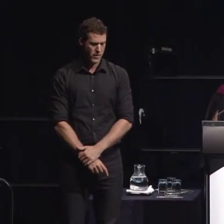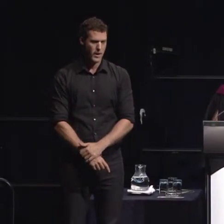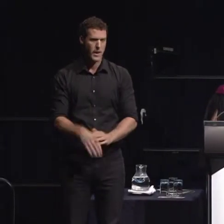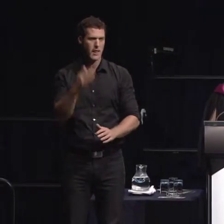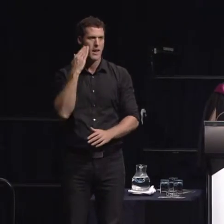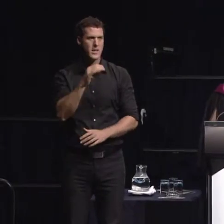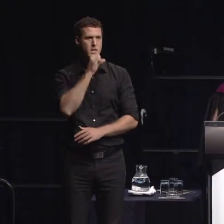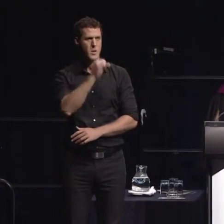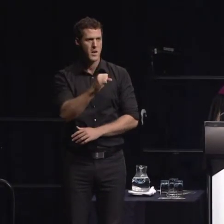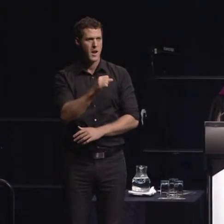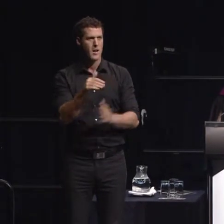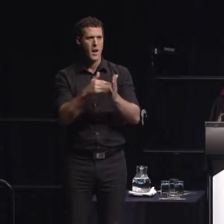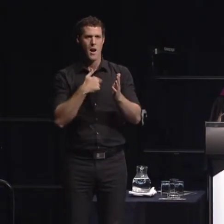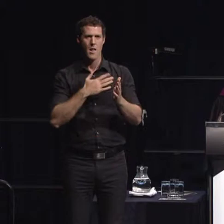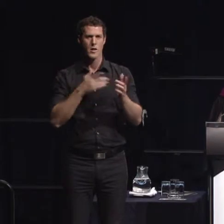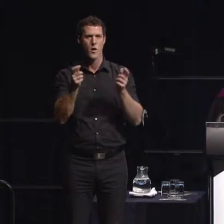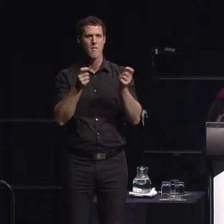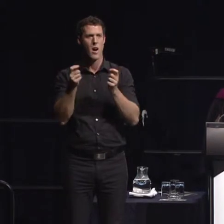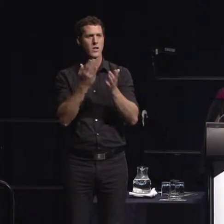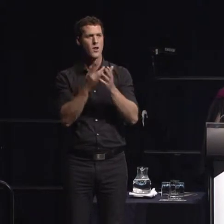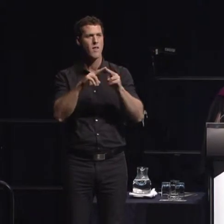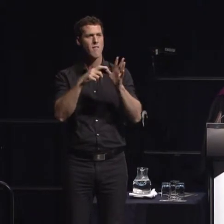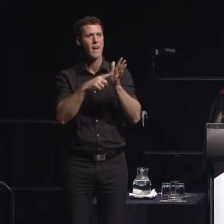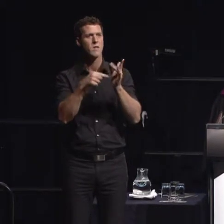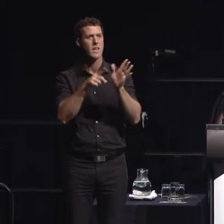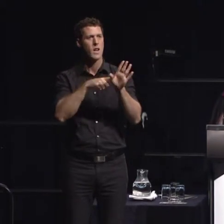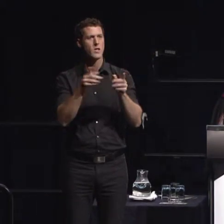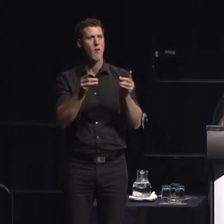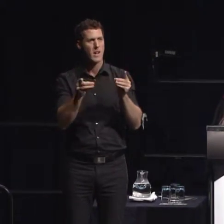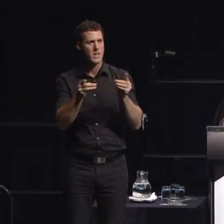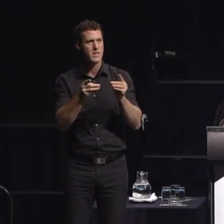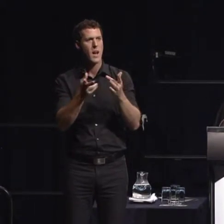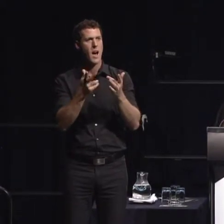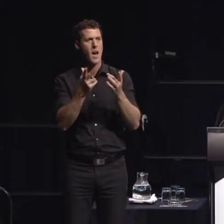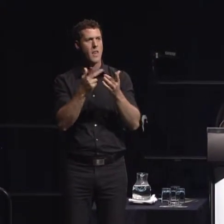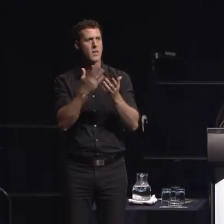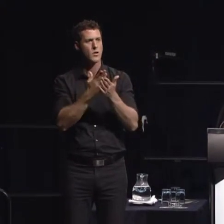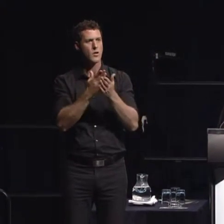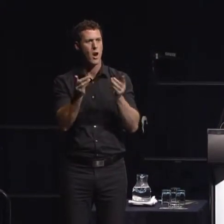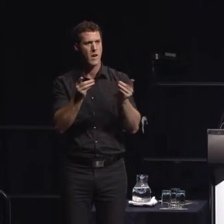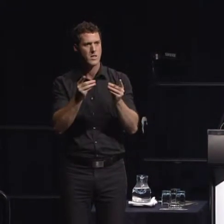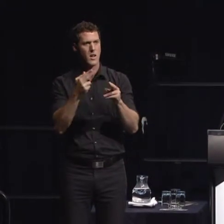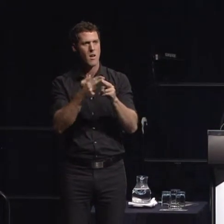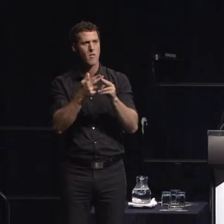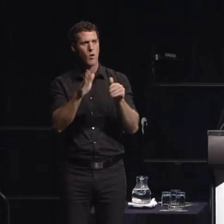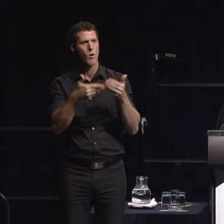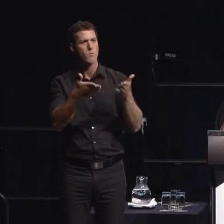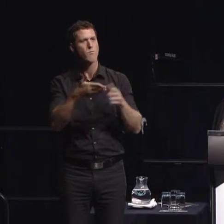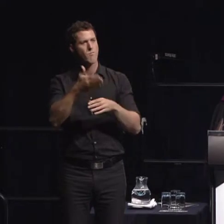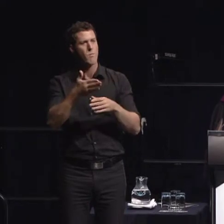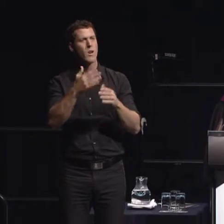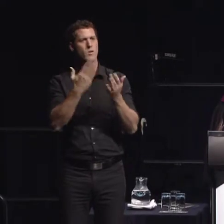Ladies and gentlemen, I would now like to invite our faculty directors and our Academic Director Higher Education to confer the graduating